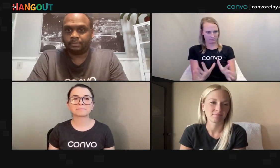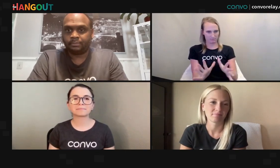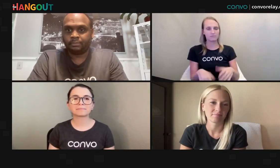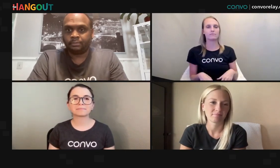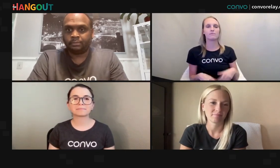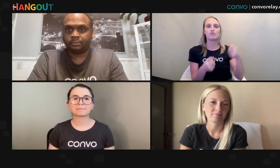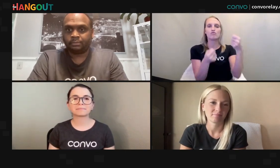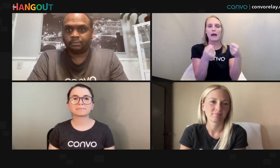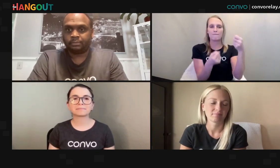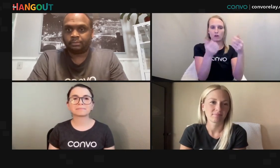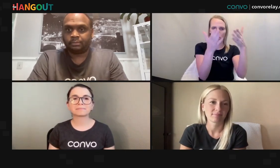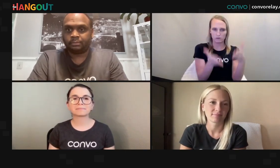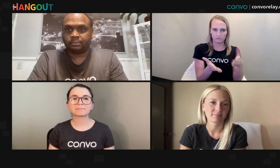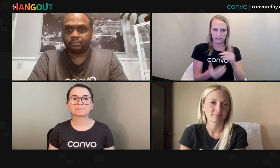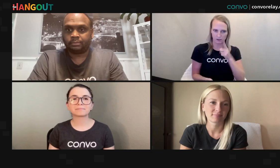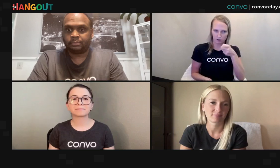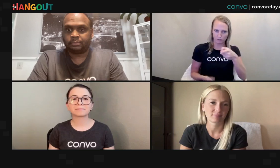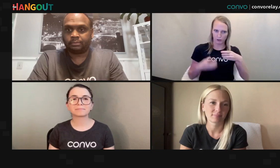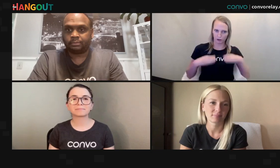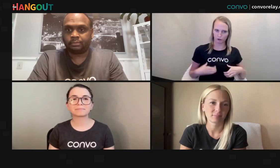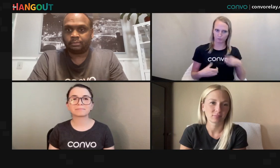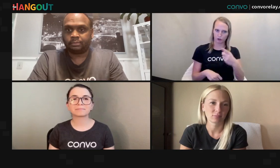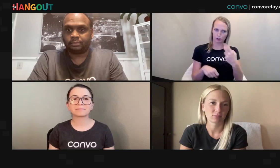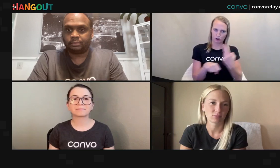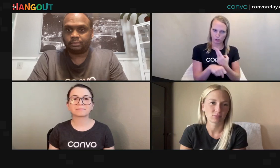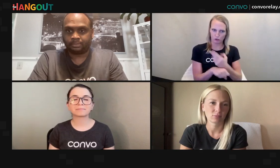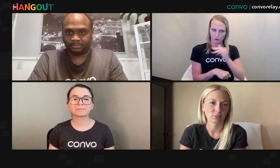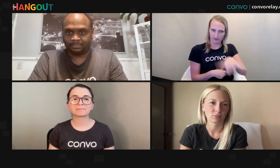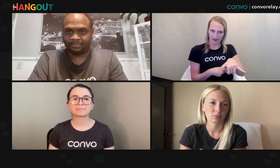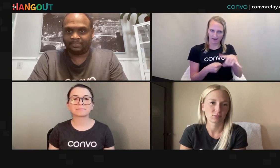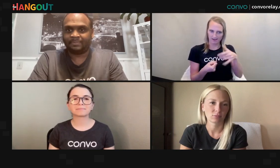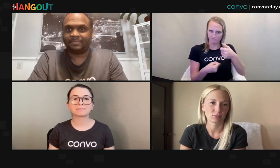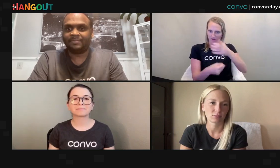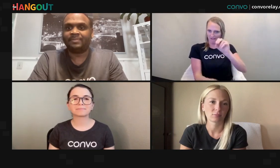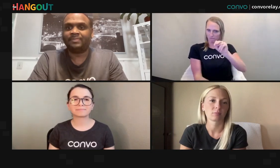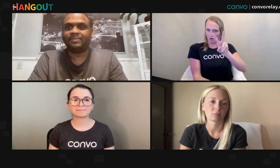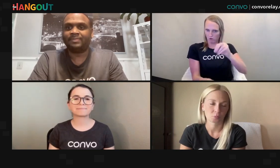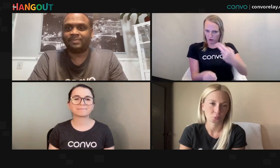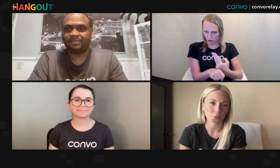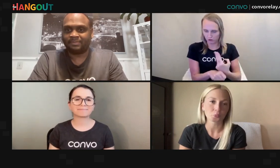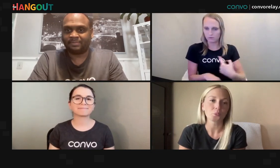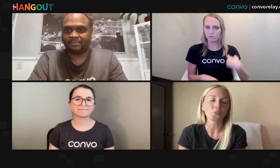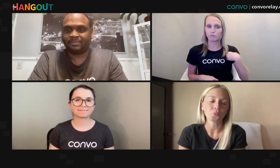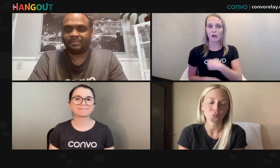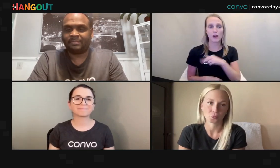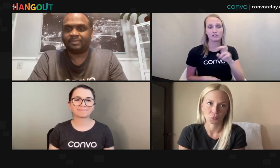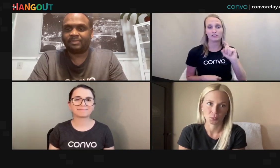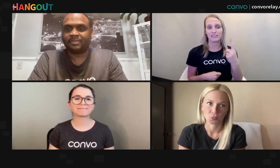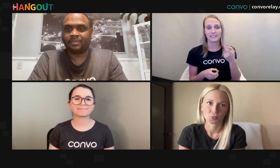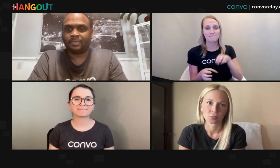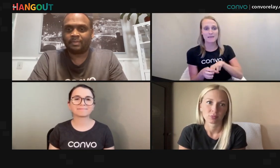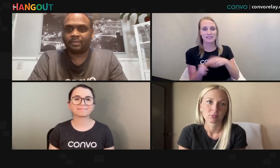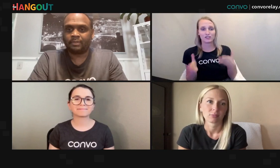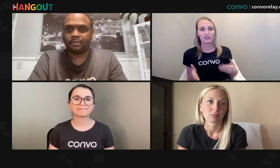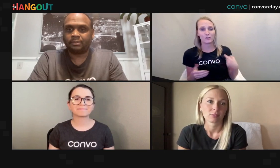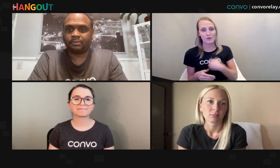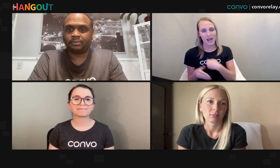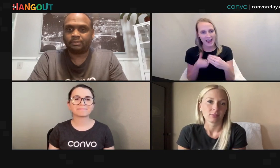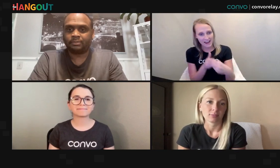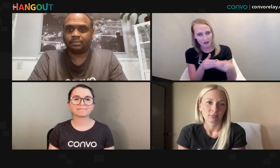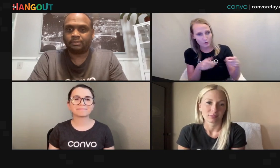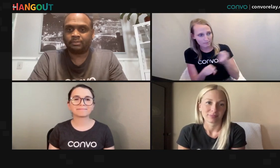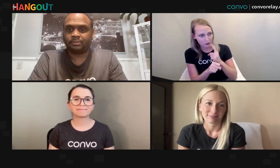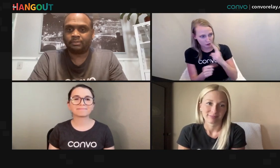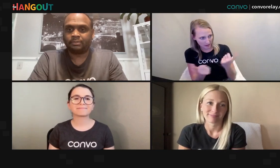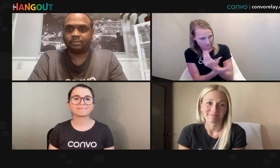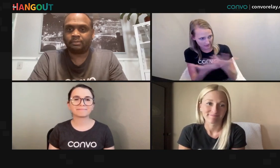a product, it's an app. So the driver is you, the customer. You're using Combo. And we're just